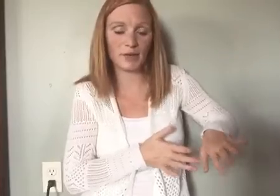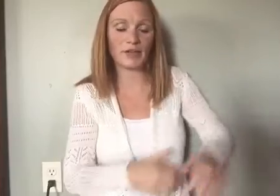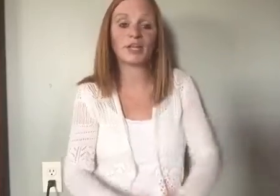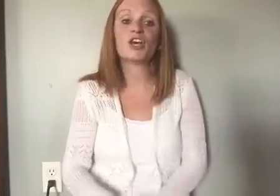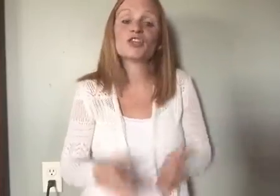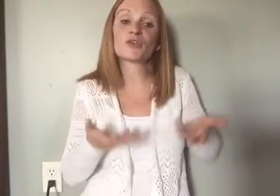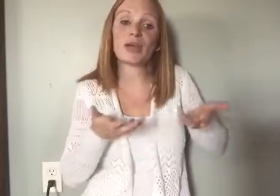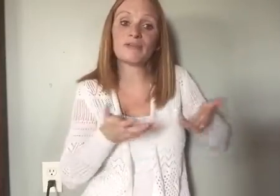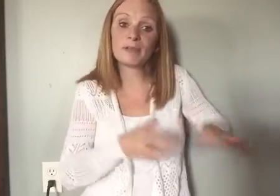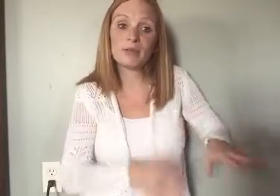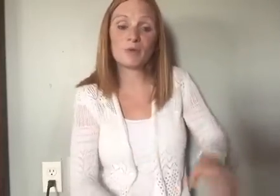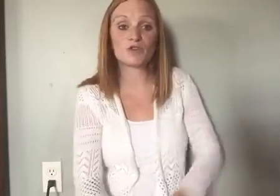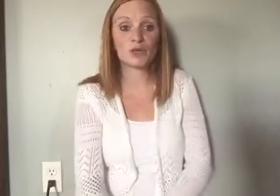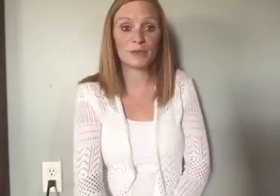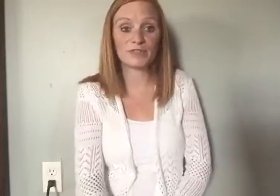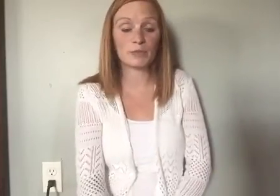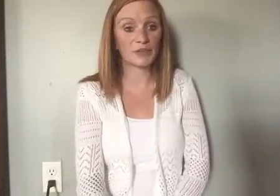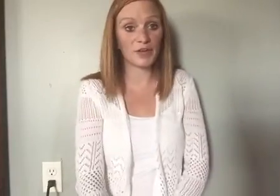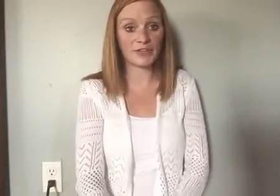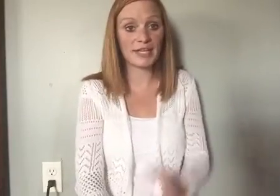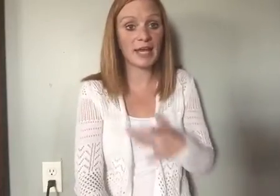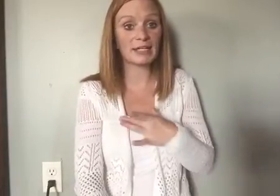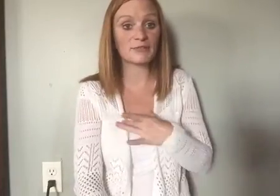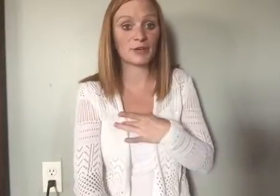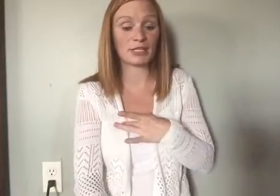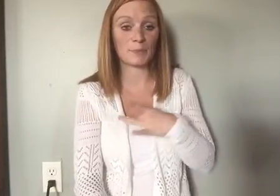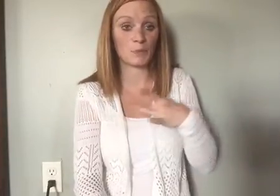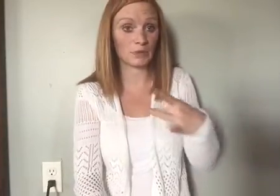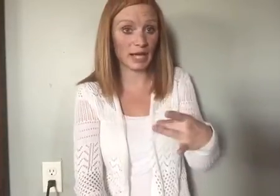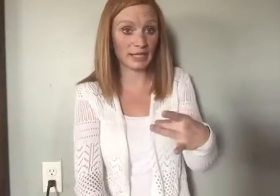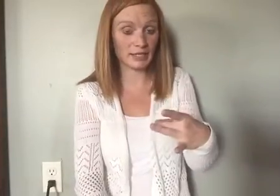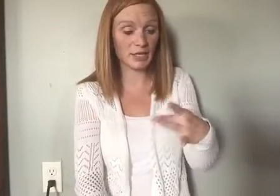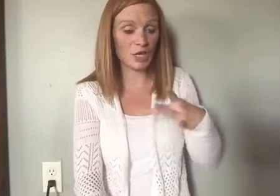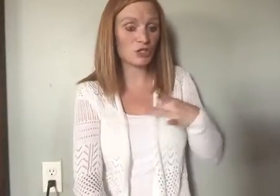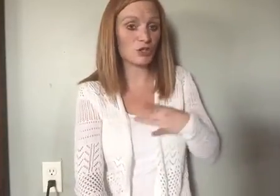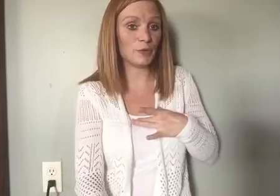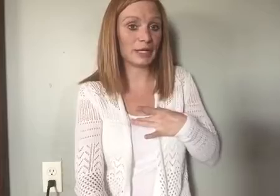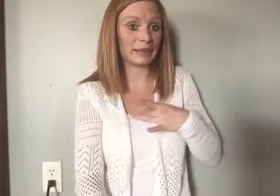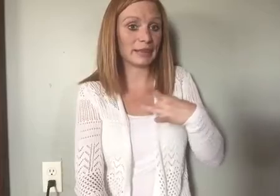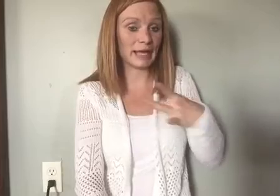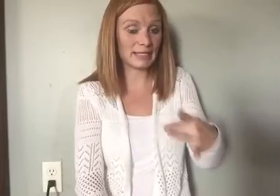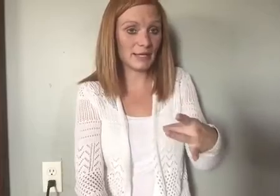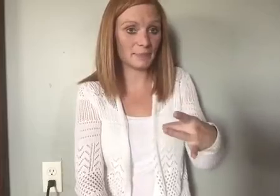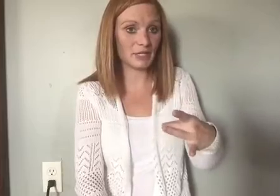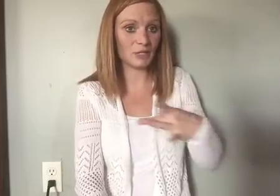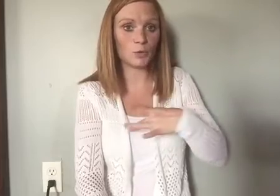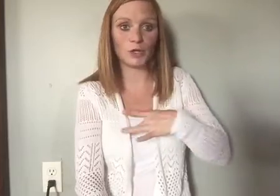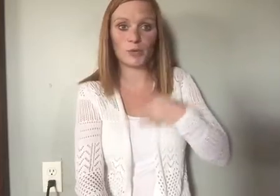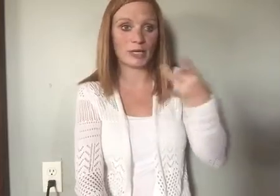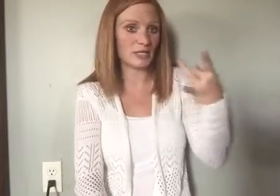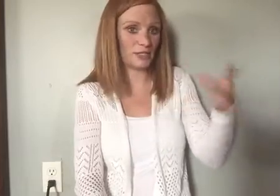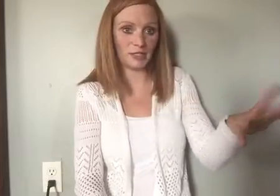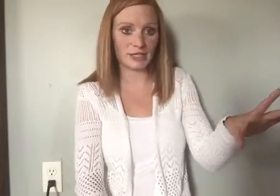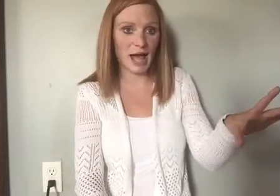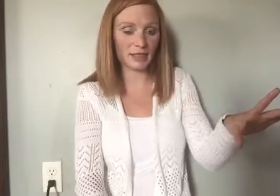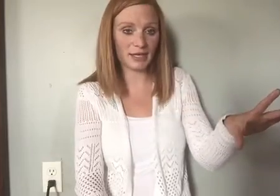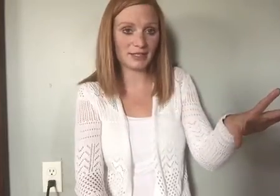married. So that flipping motion we've seen with other signs, for example, like. So you can like something, or you can not like